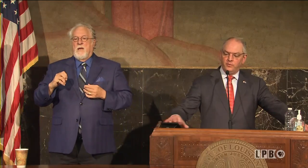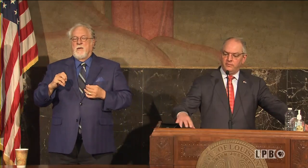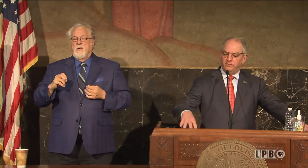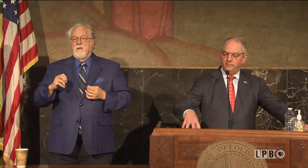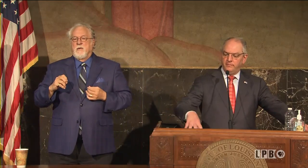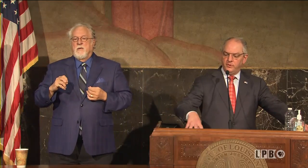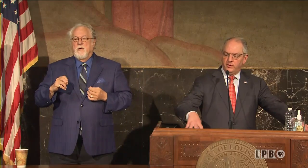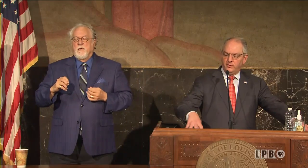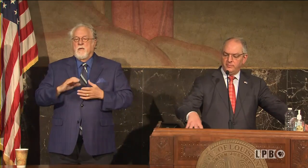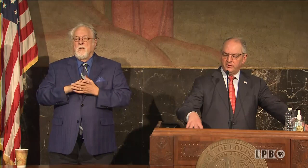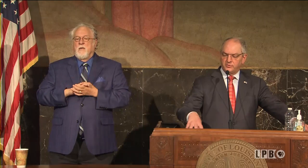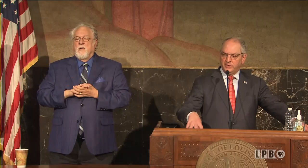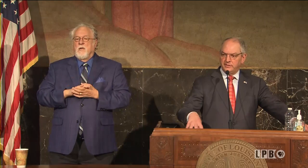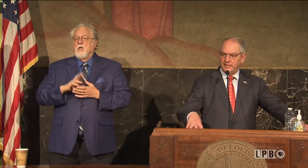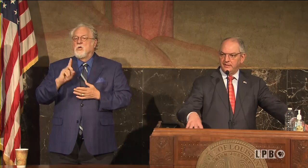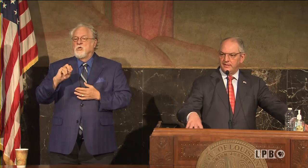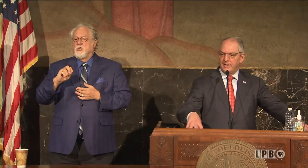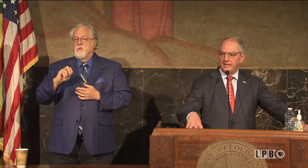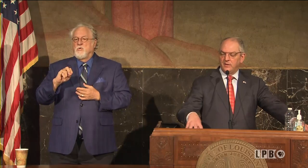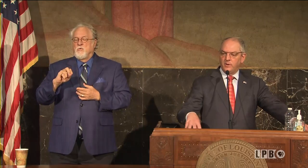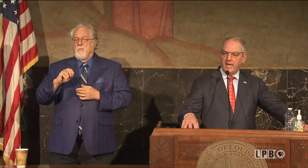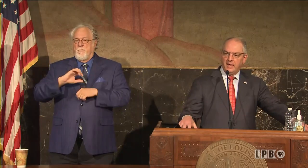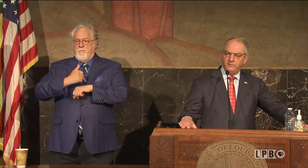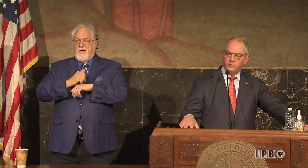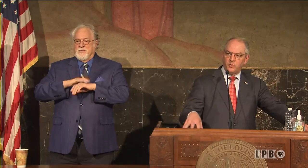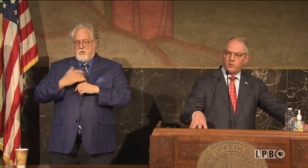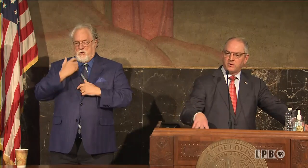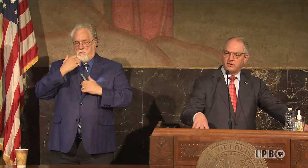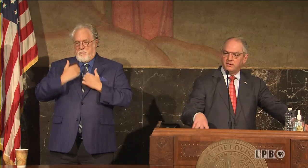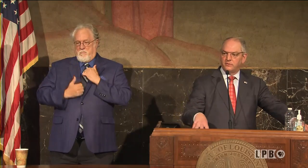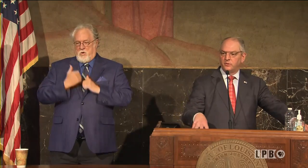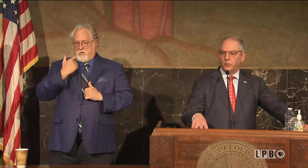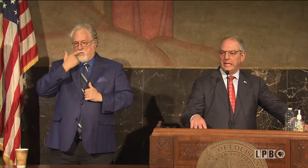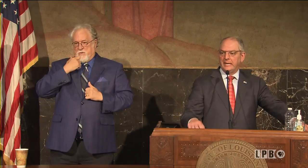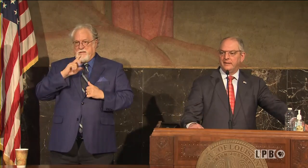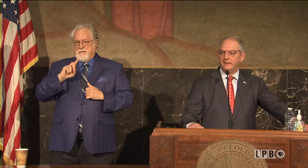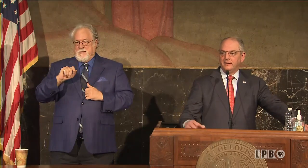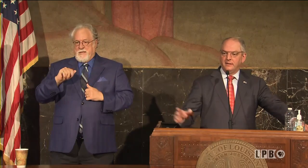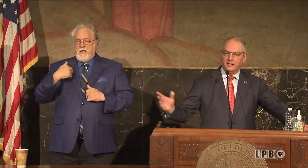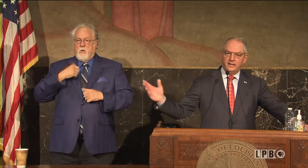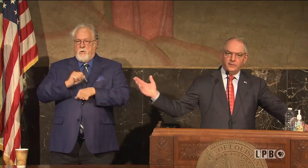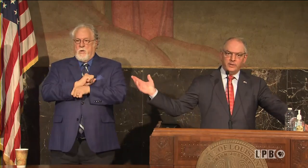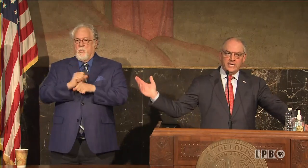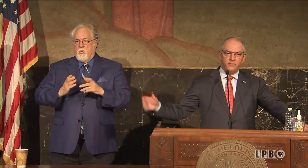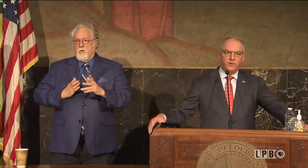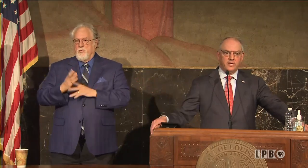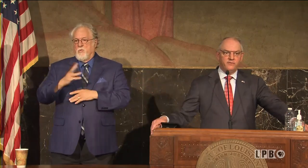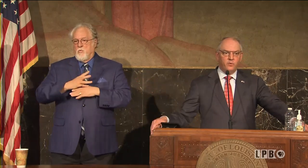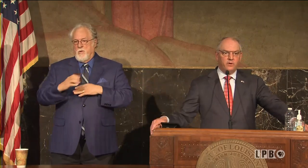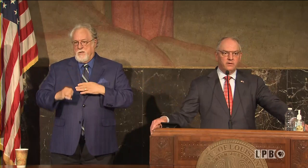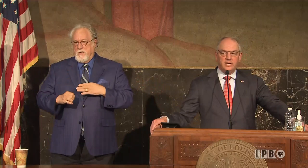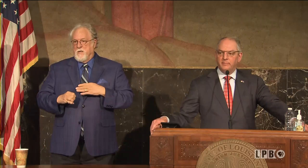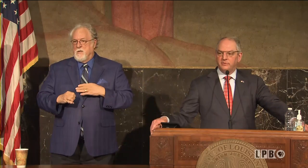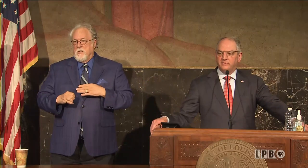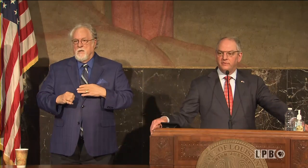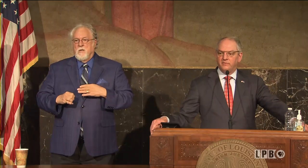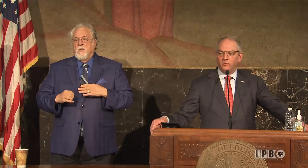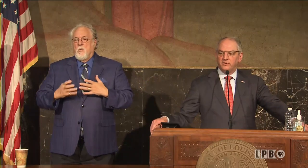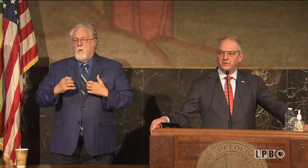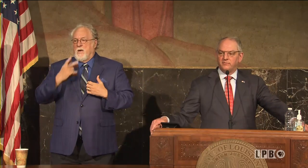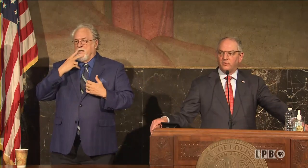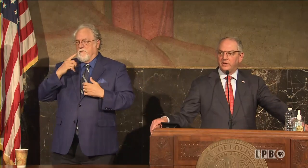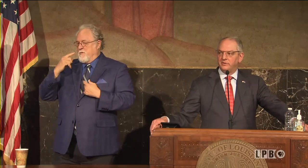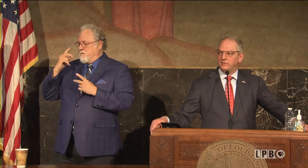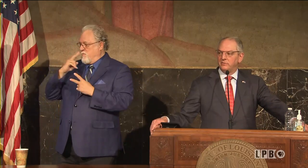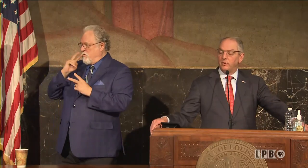We will do it on the most recent data that we have as we work through the weekend. We did want to give you all a glimpse of